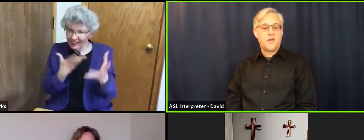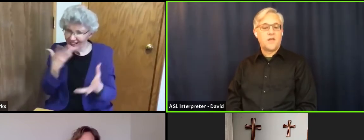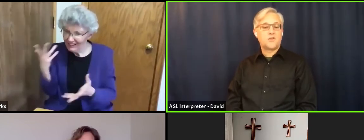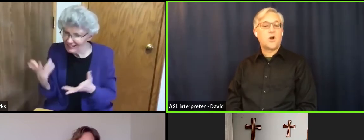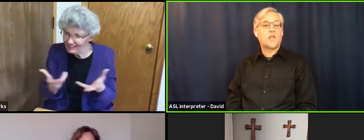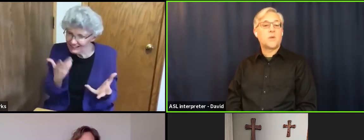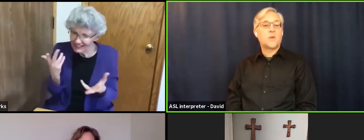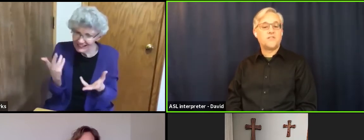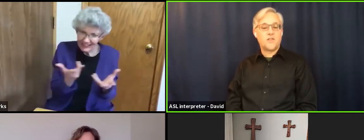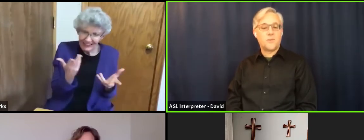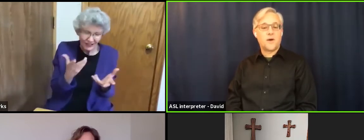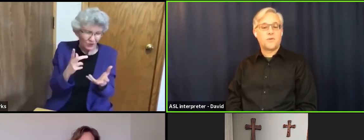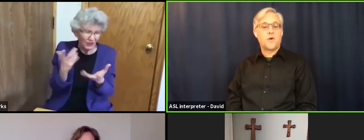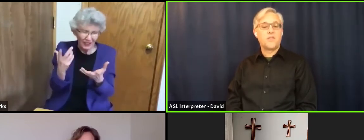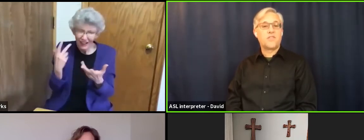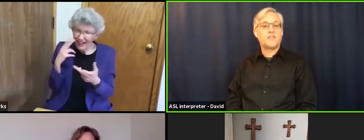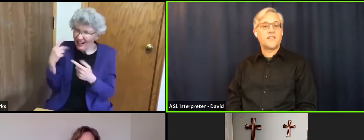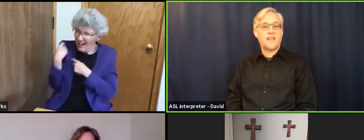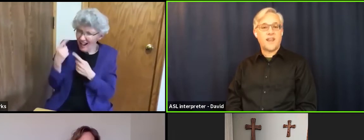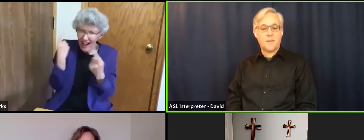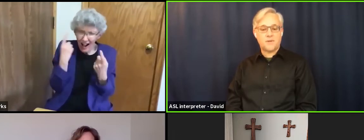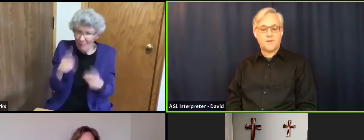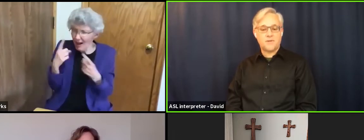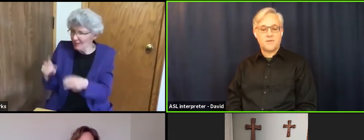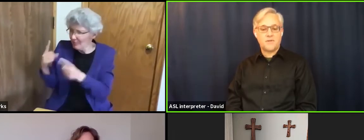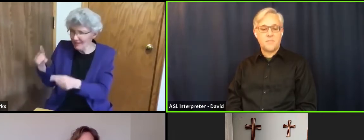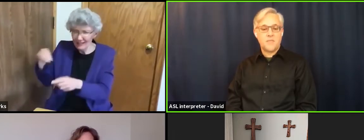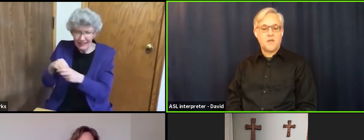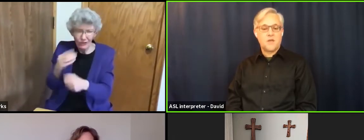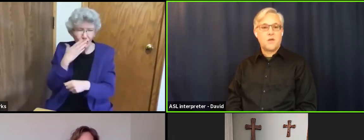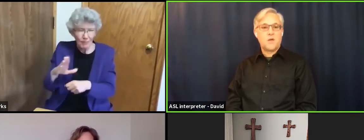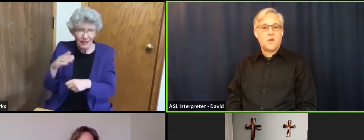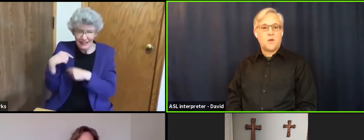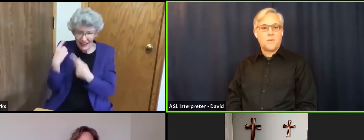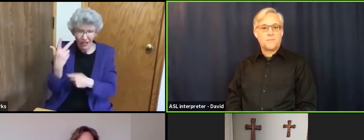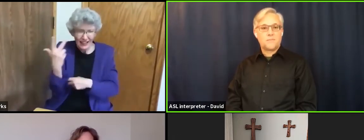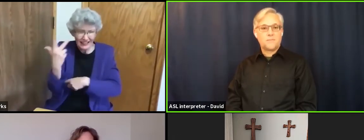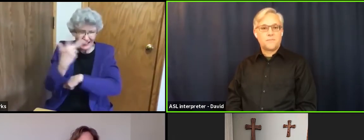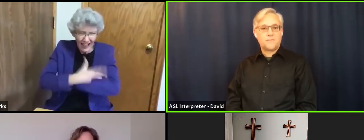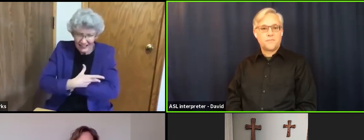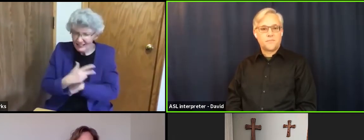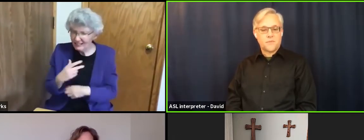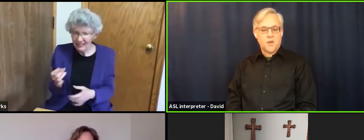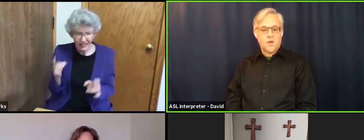Jerusalem, and talking with each other about all the things that had happened.